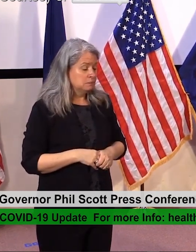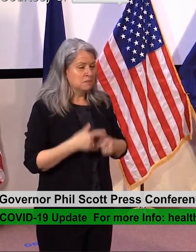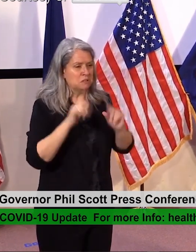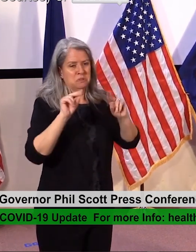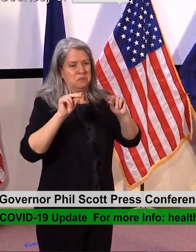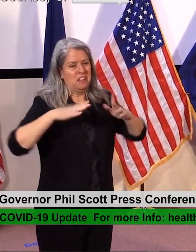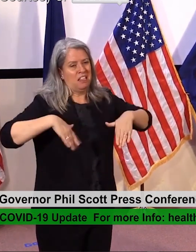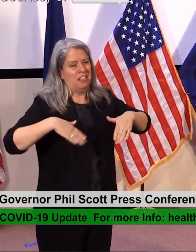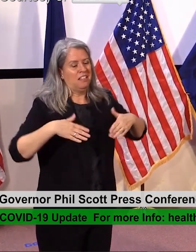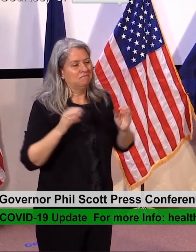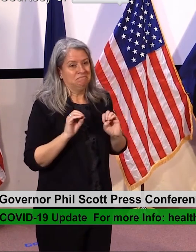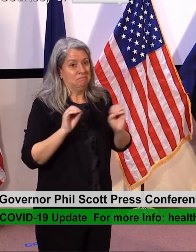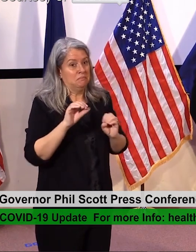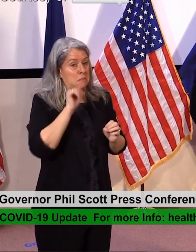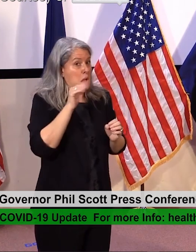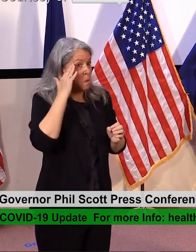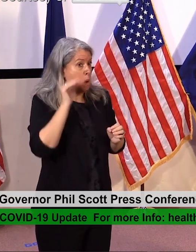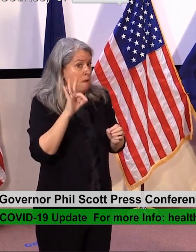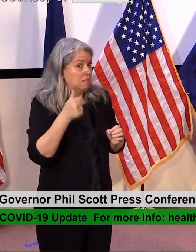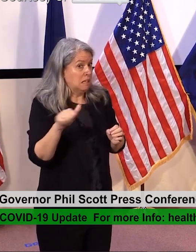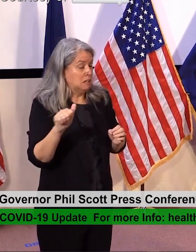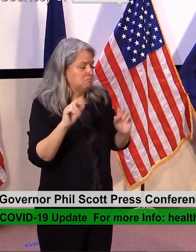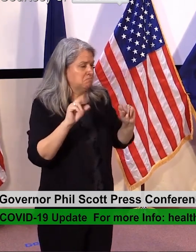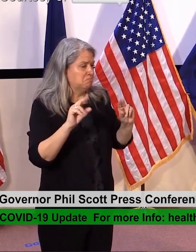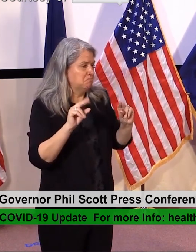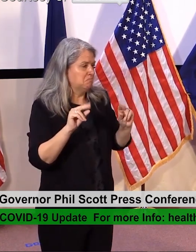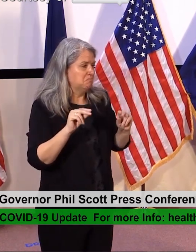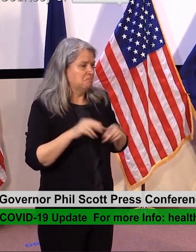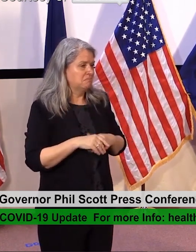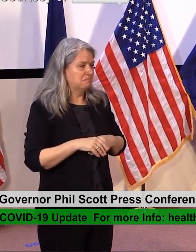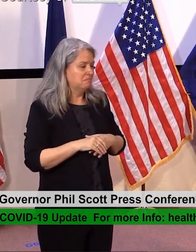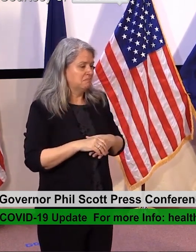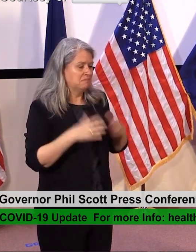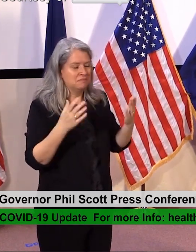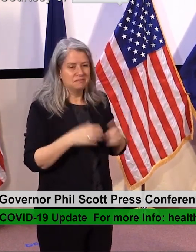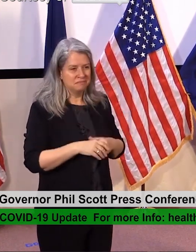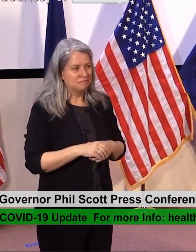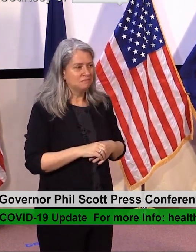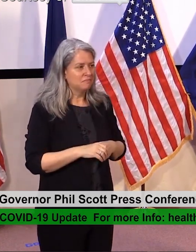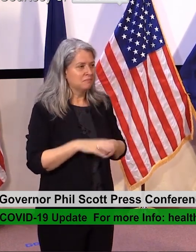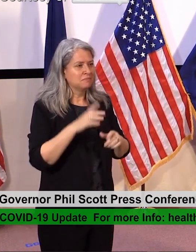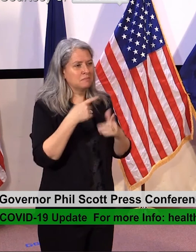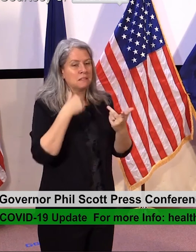No, not aware of any, and I believe that's with full visibility to what's going on the ground.